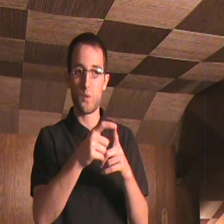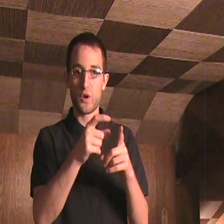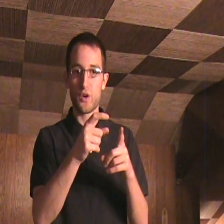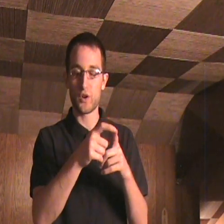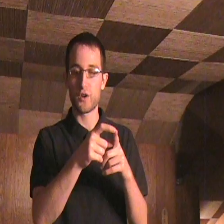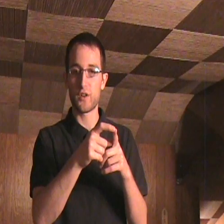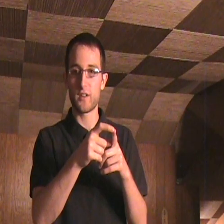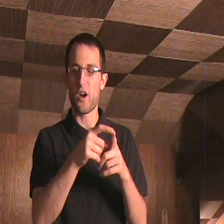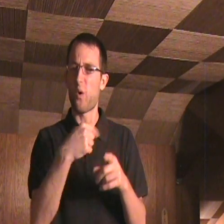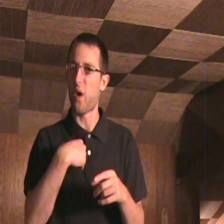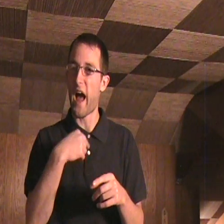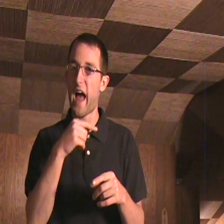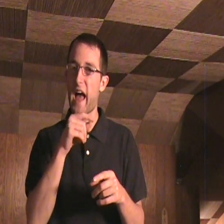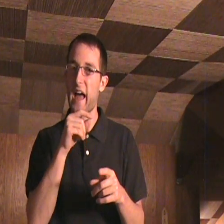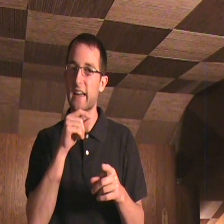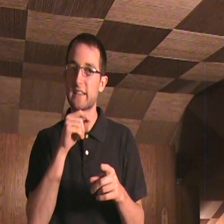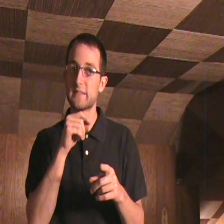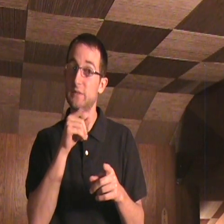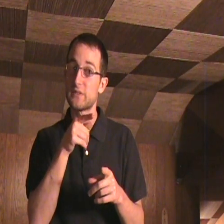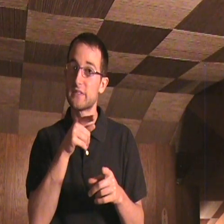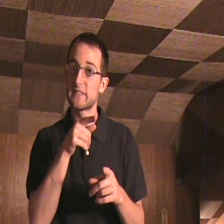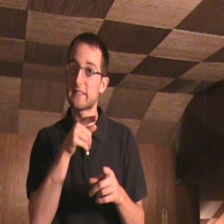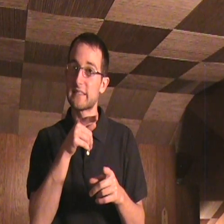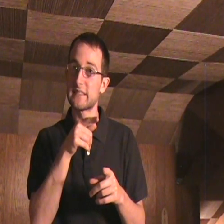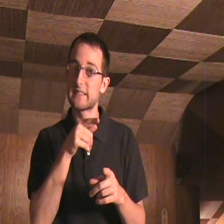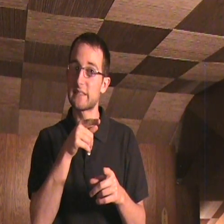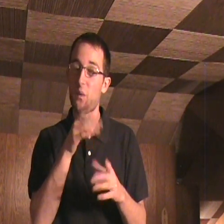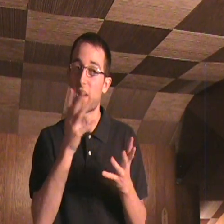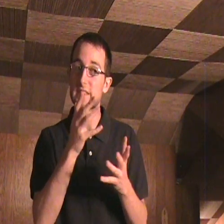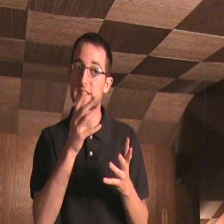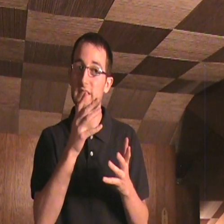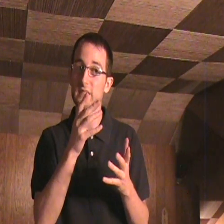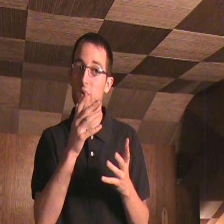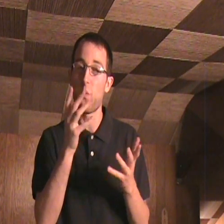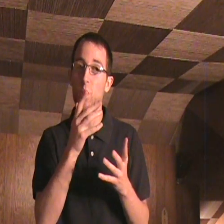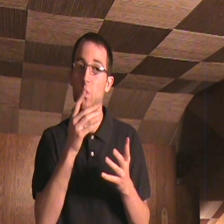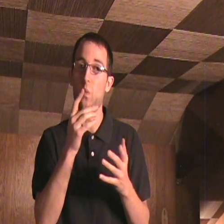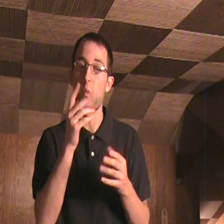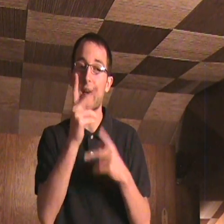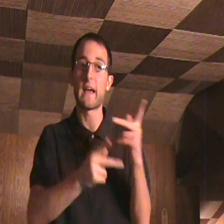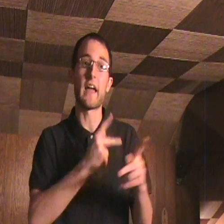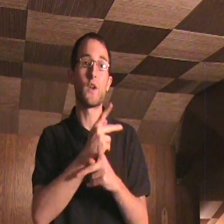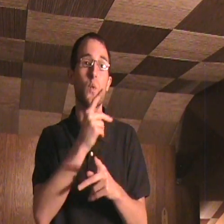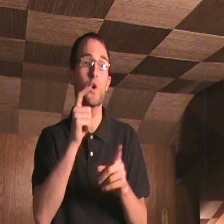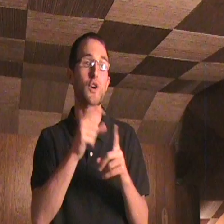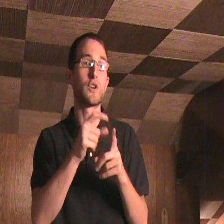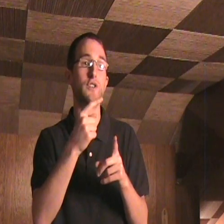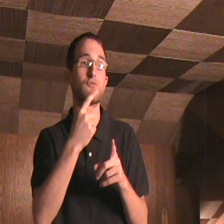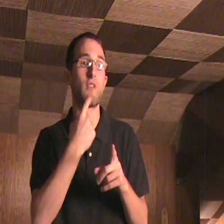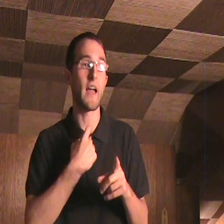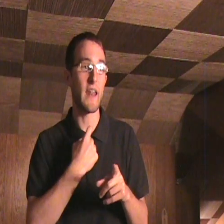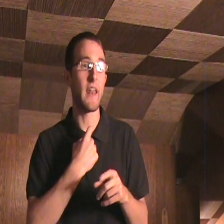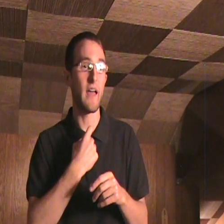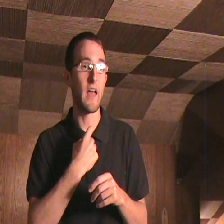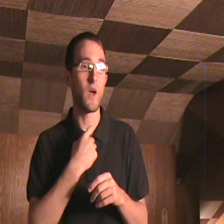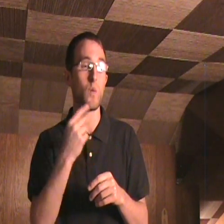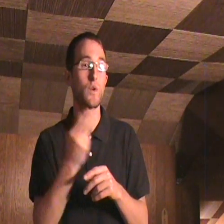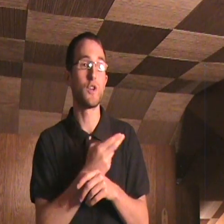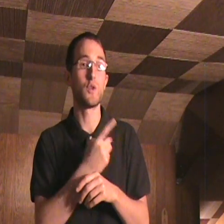I tricked you. Think again. What kind of word is red? We use red to talk. We might